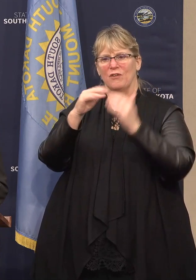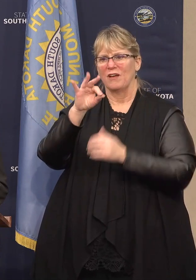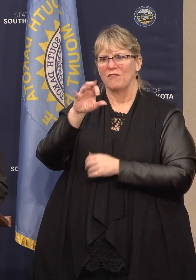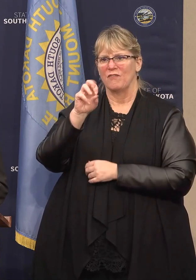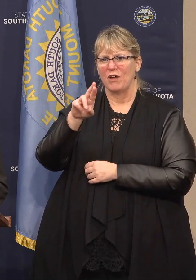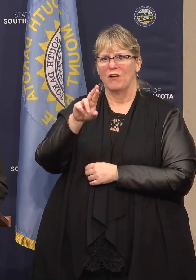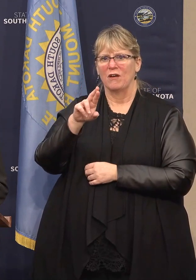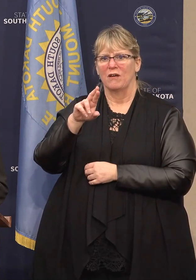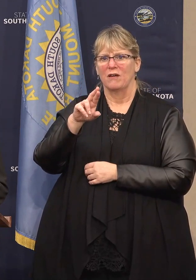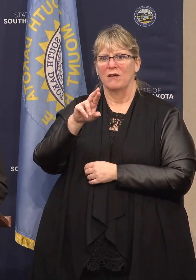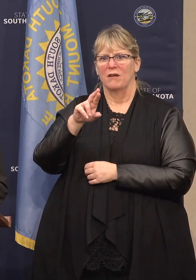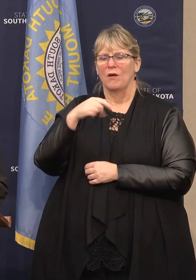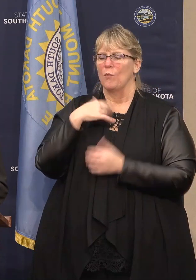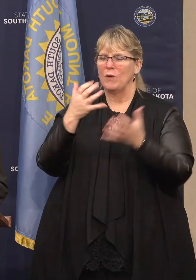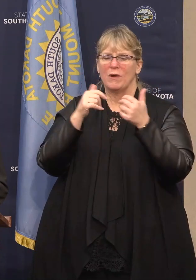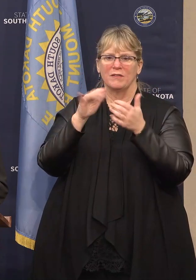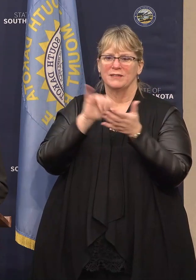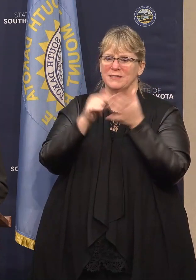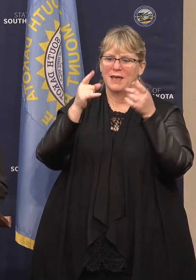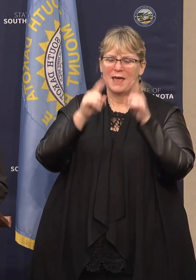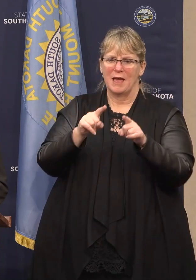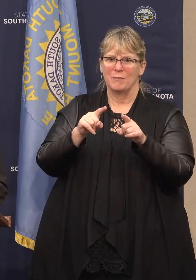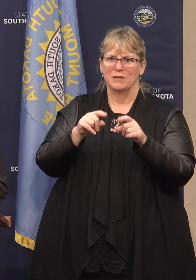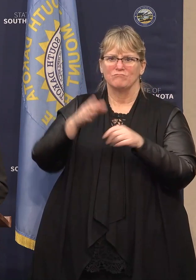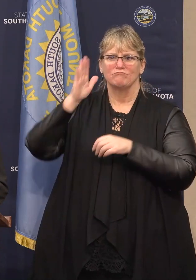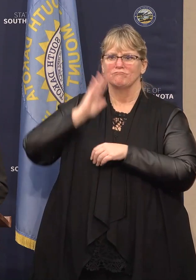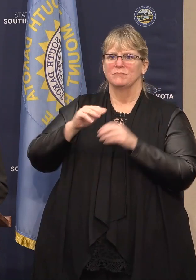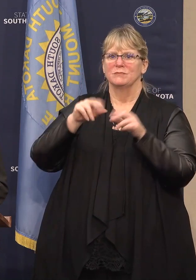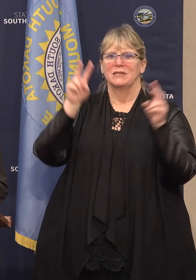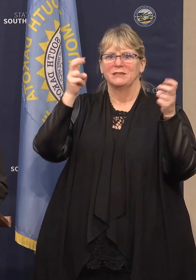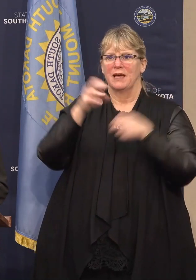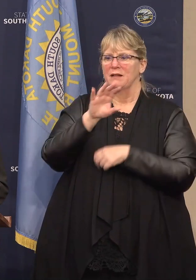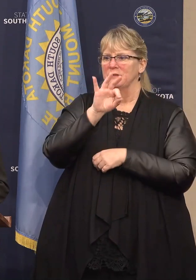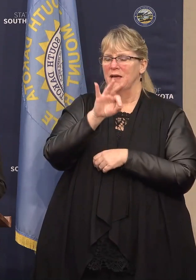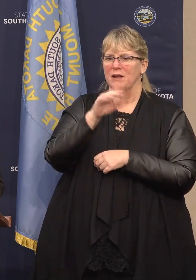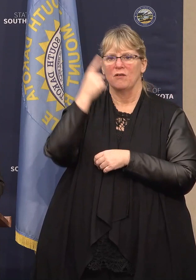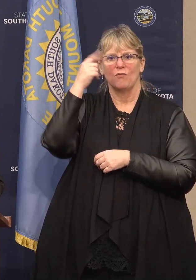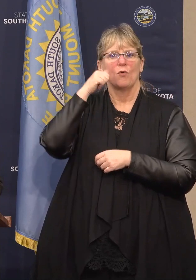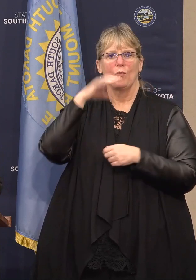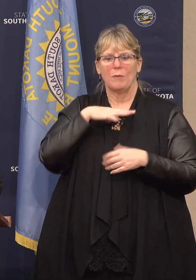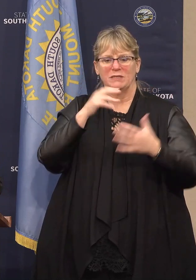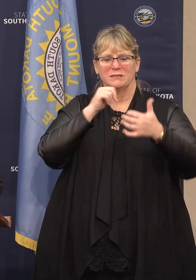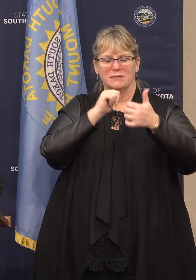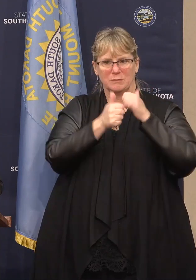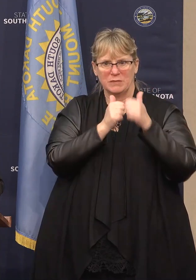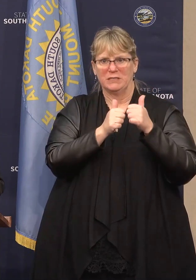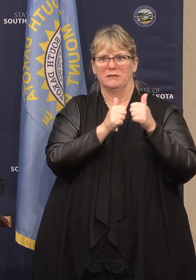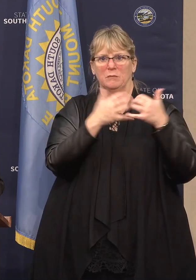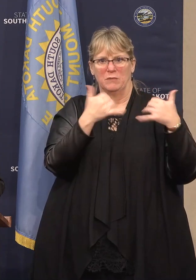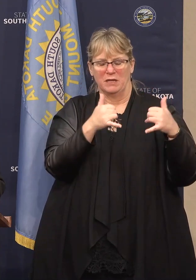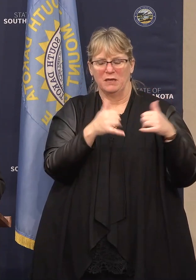years ago for Title IX. Sure. So that women had an opportunity to compete. Now, there's many different